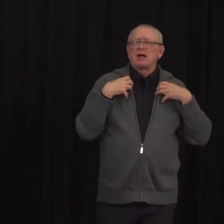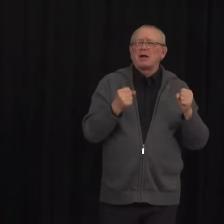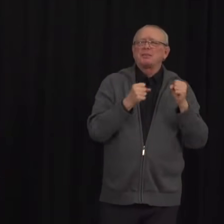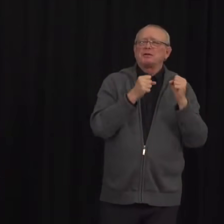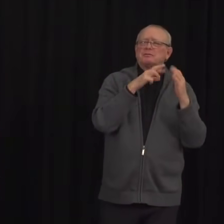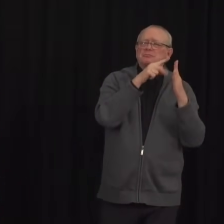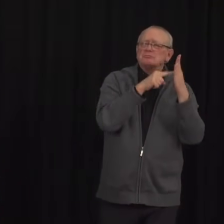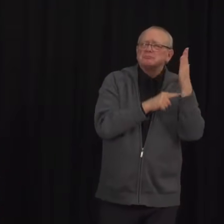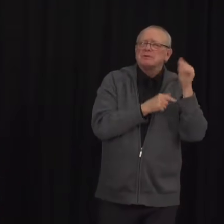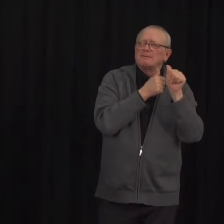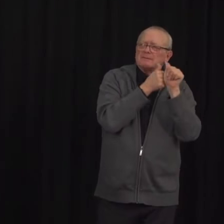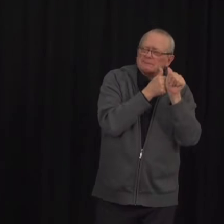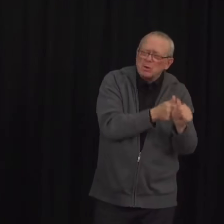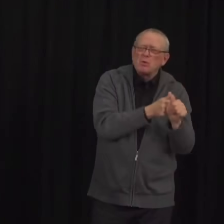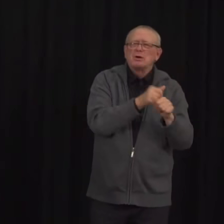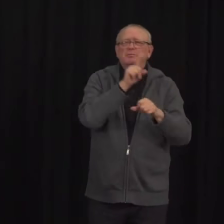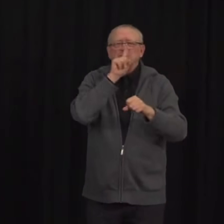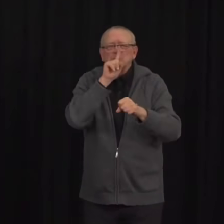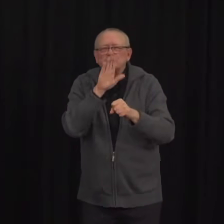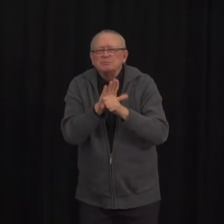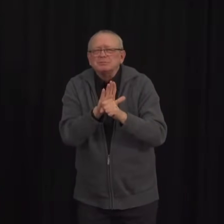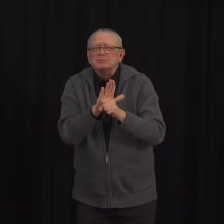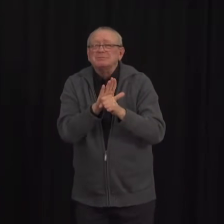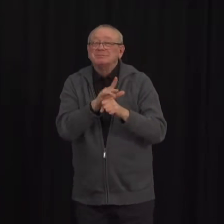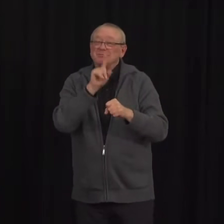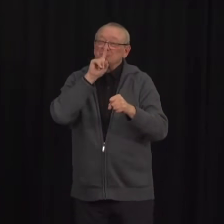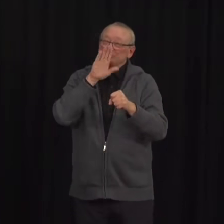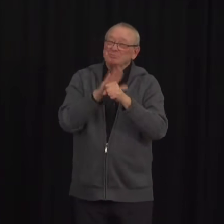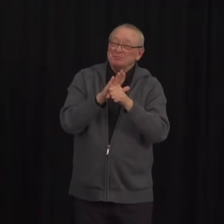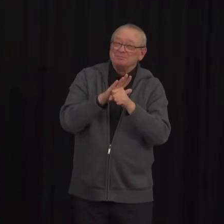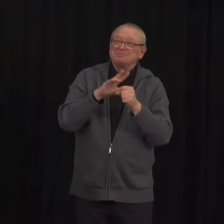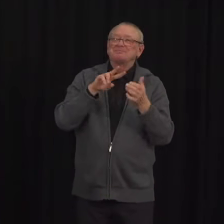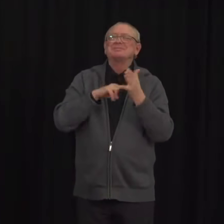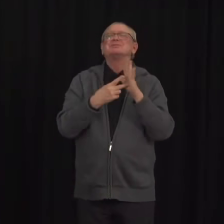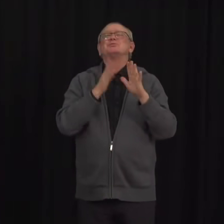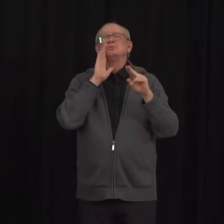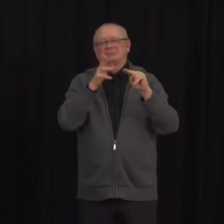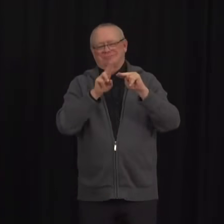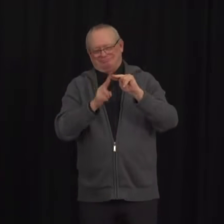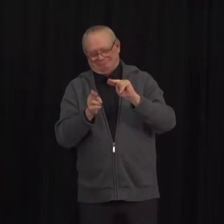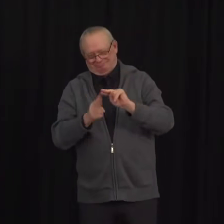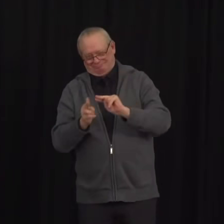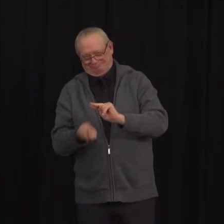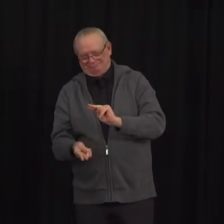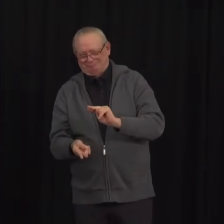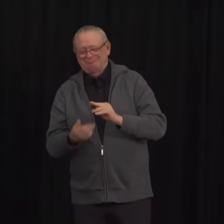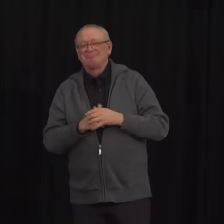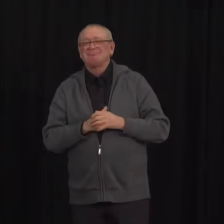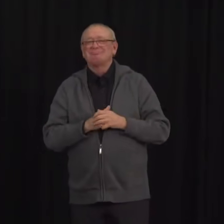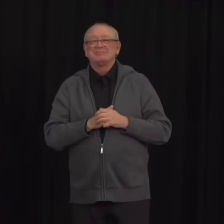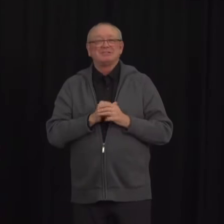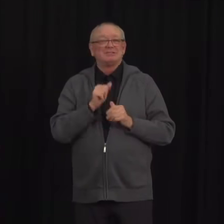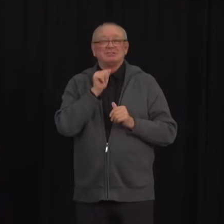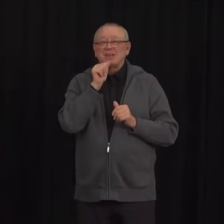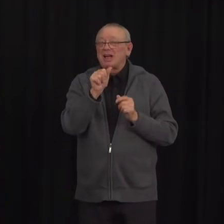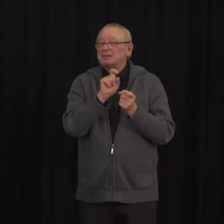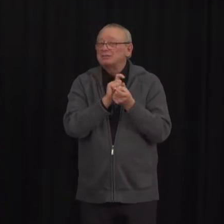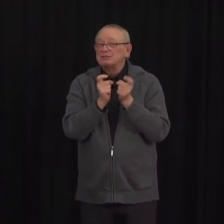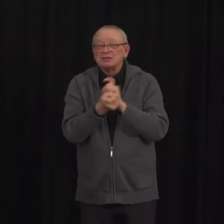commitment. And that is the only way that we'll bring numbers down. And if we don't see a change, absolutely, we will have to put in additional measures.